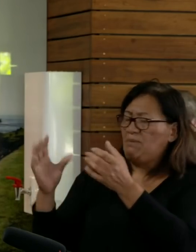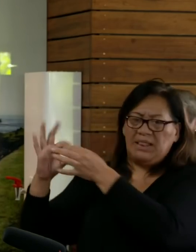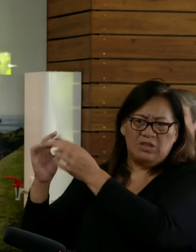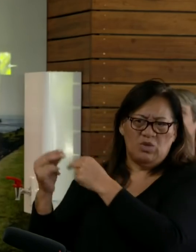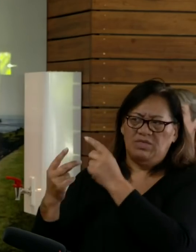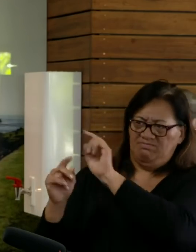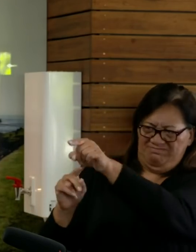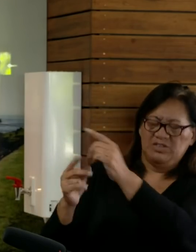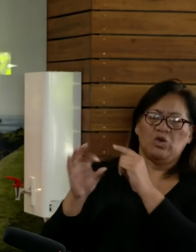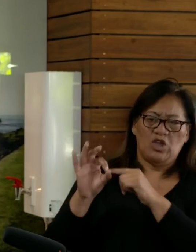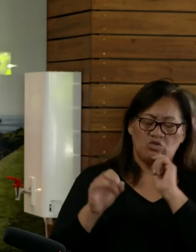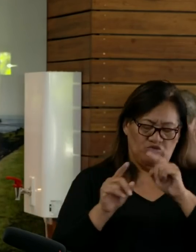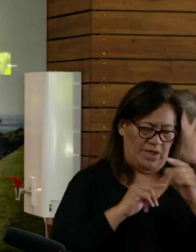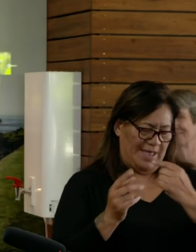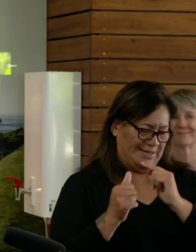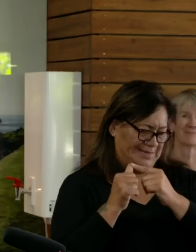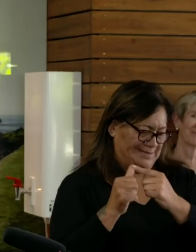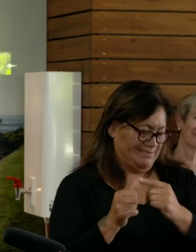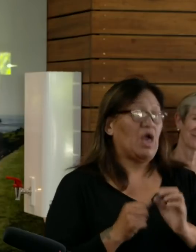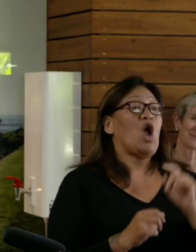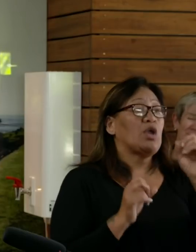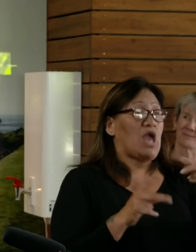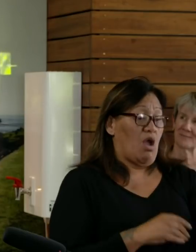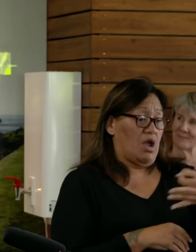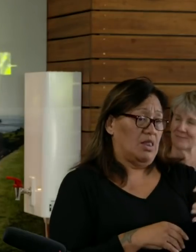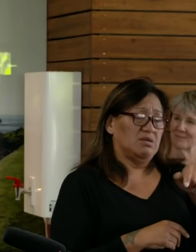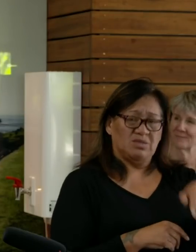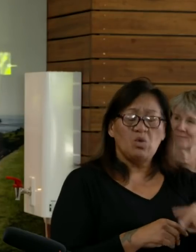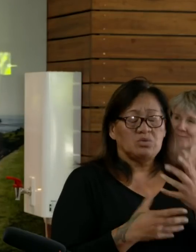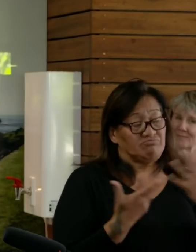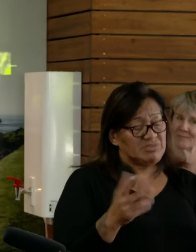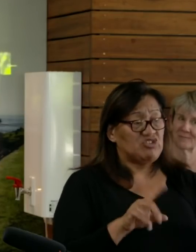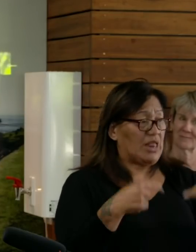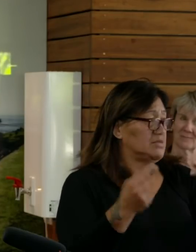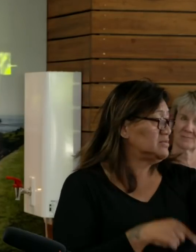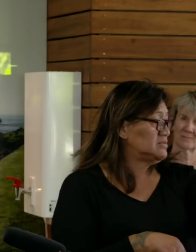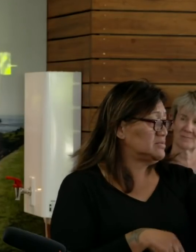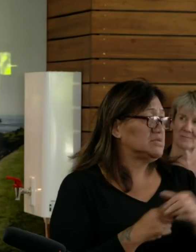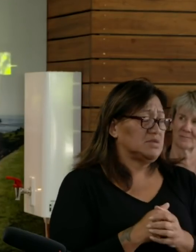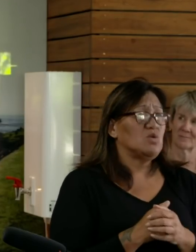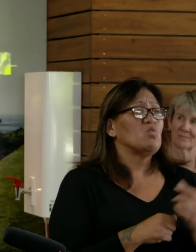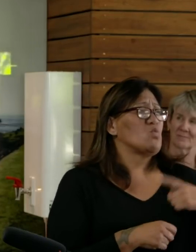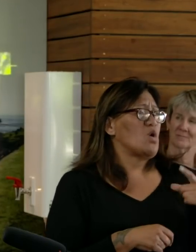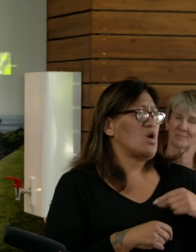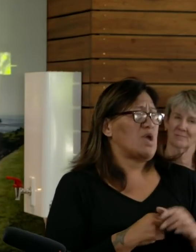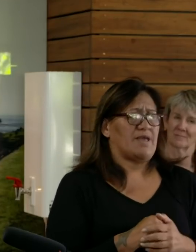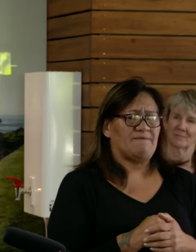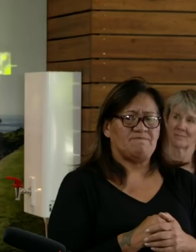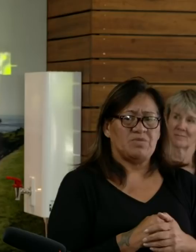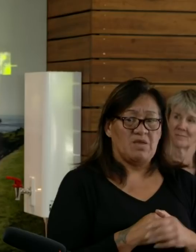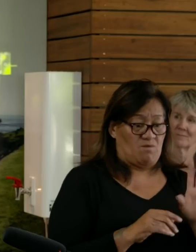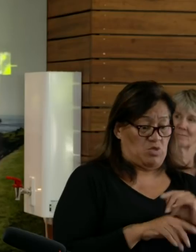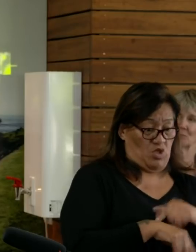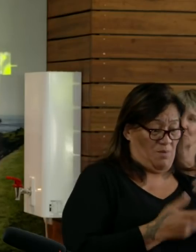asked, and I'll try to address that for you. The conditions on the island were challenging, and they were challenging from the point of departure this